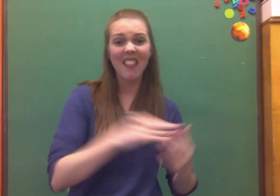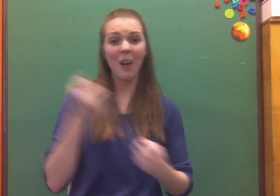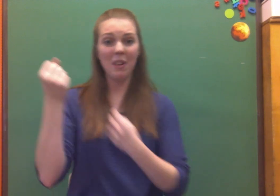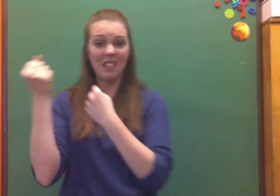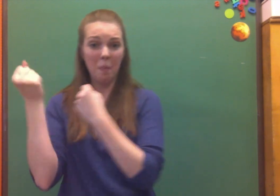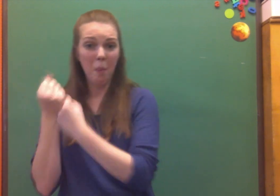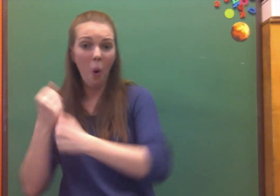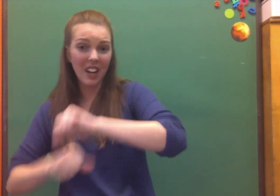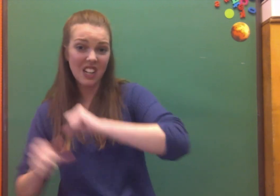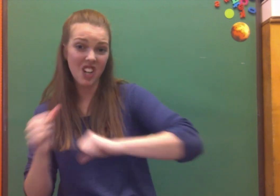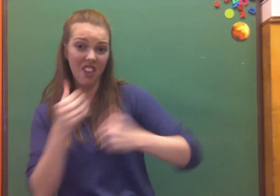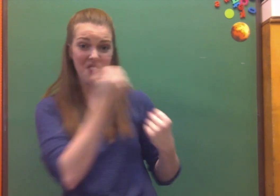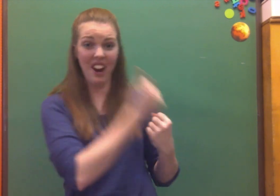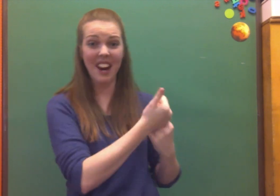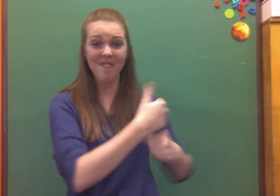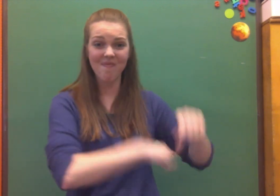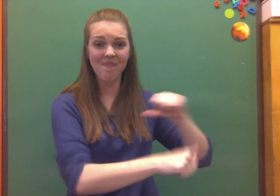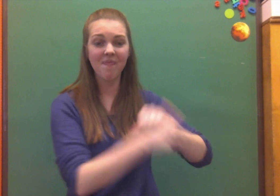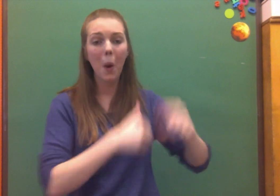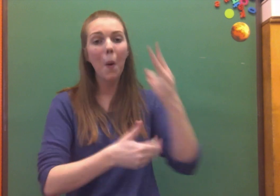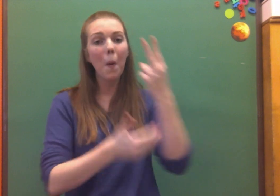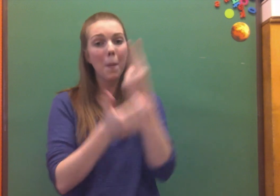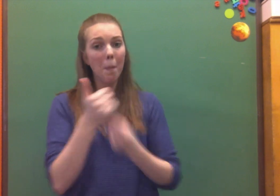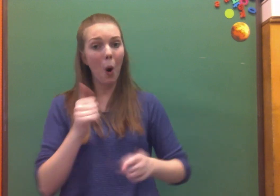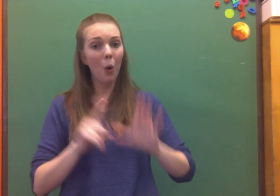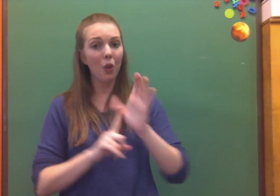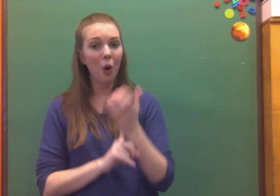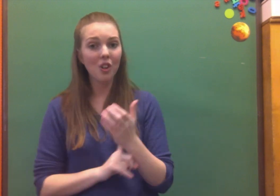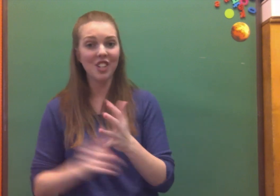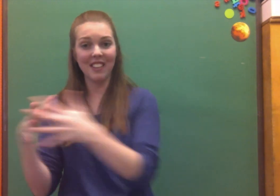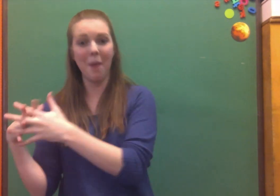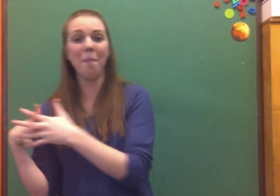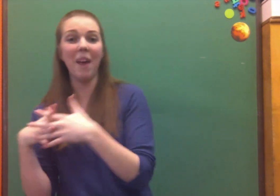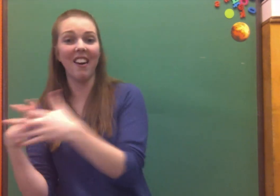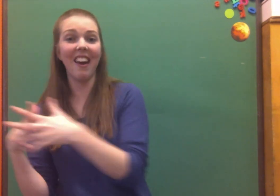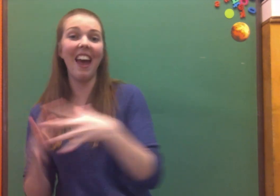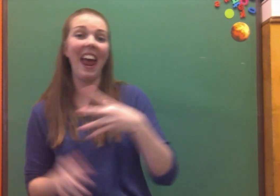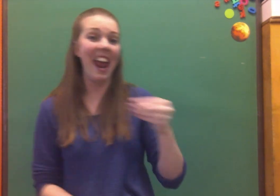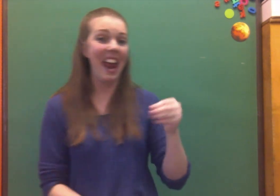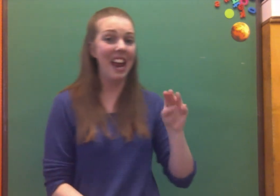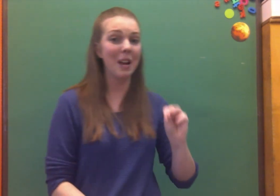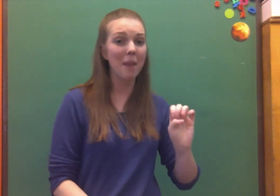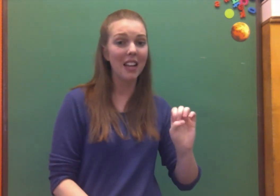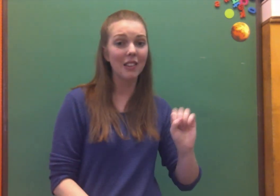we support each other, right? Both cultures in America and